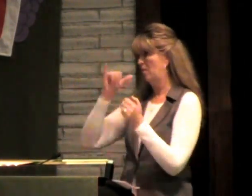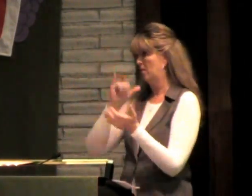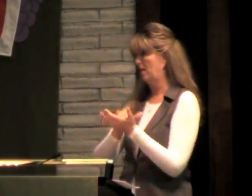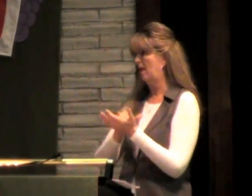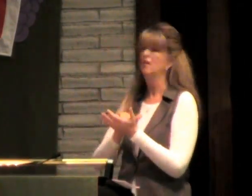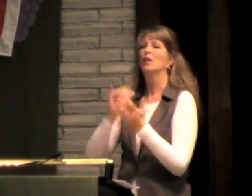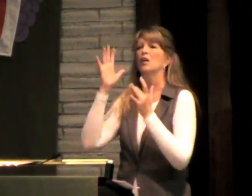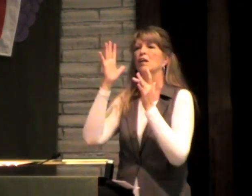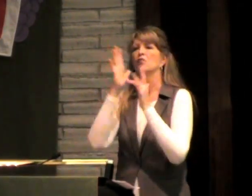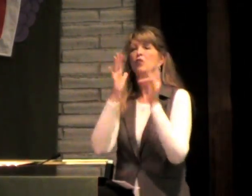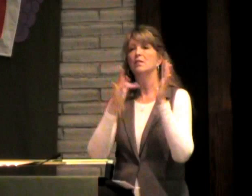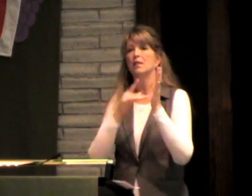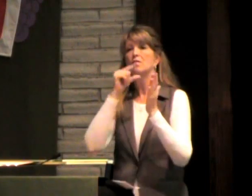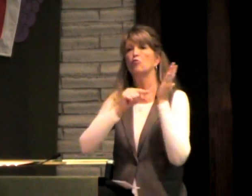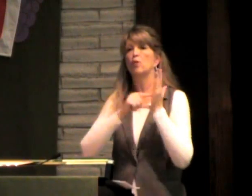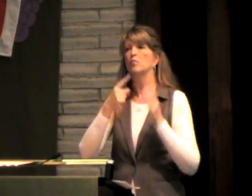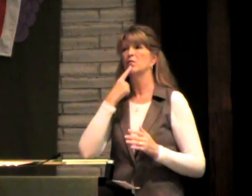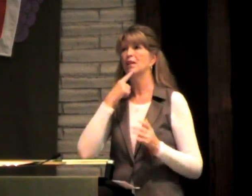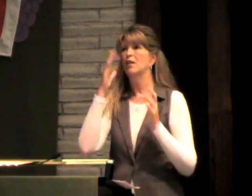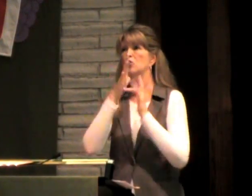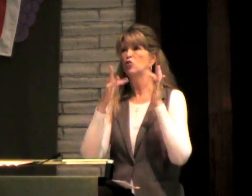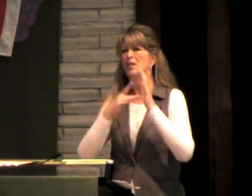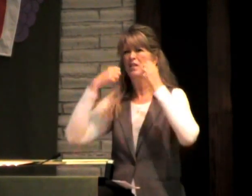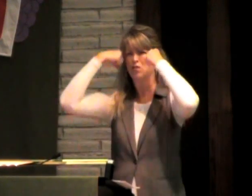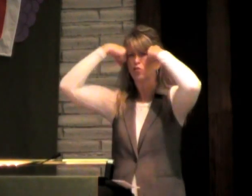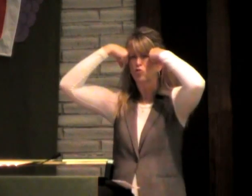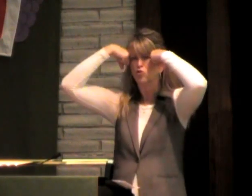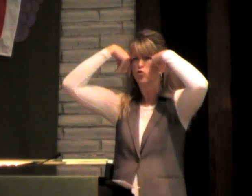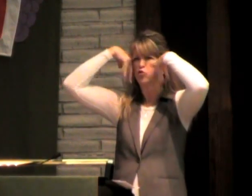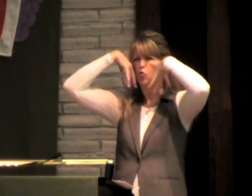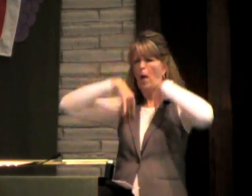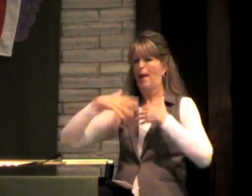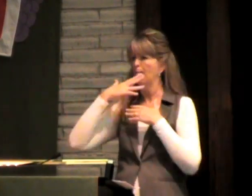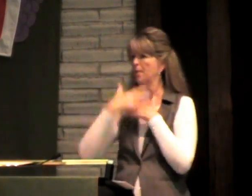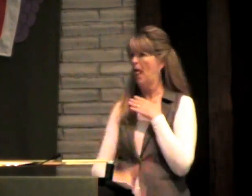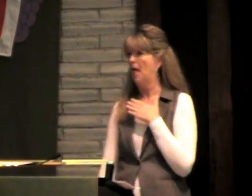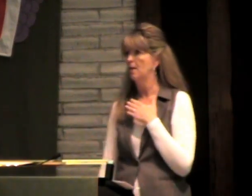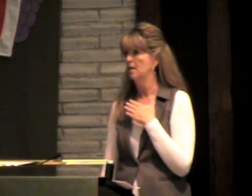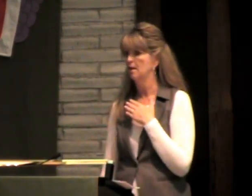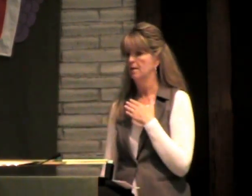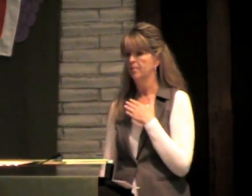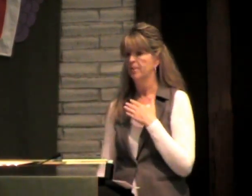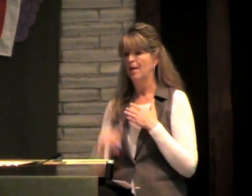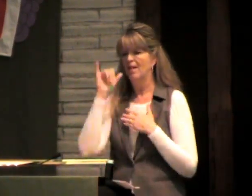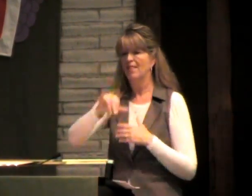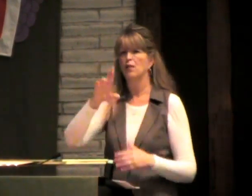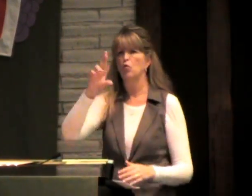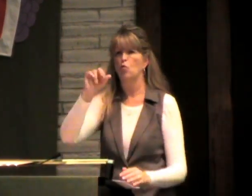crucifixion. Remember that? The scripture says that Jesus sweat blood.